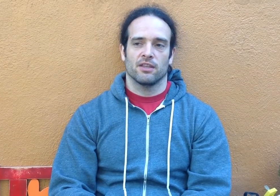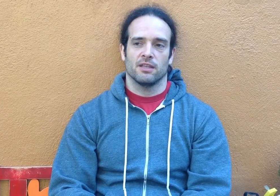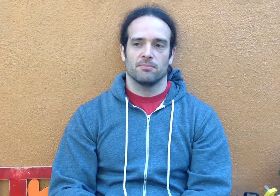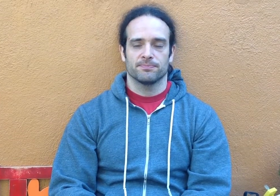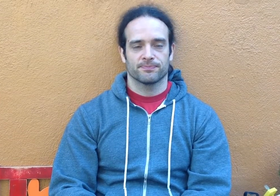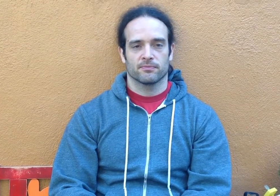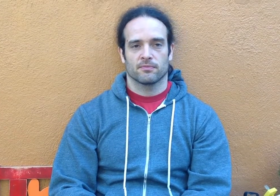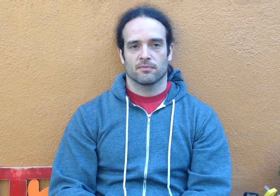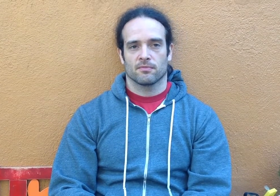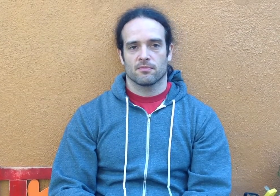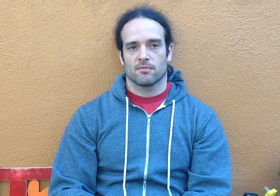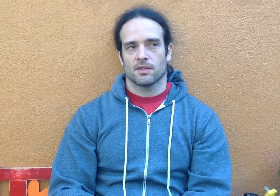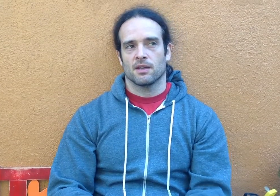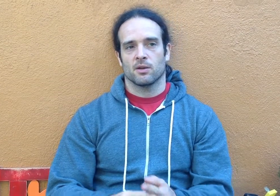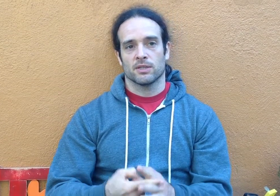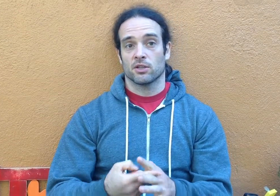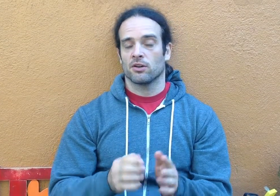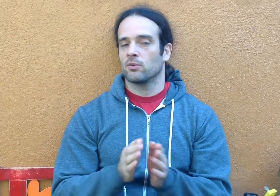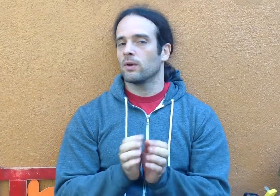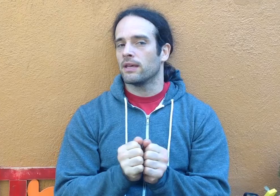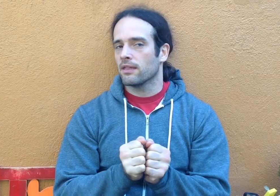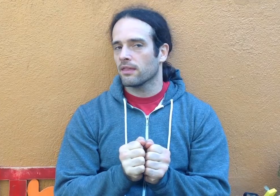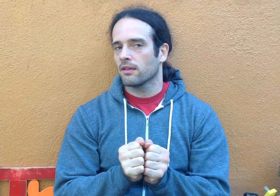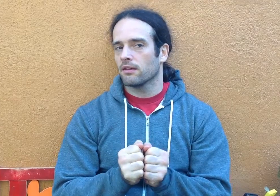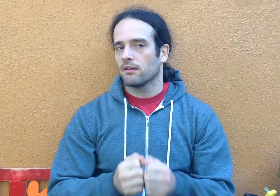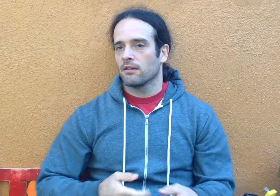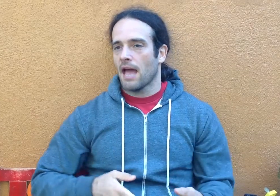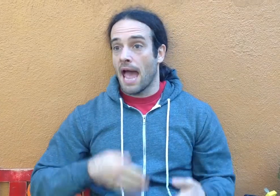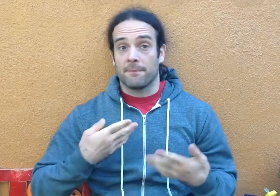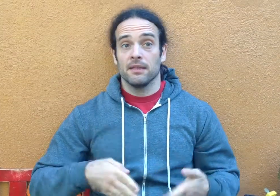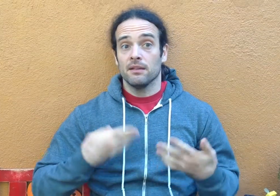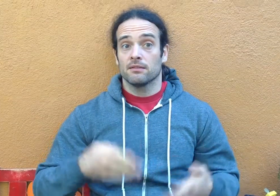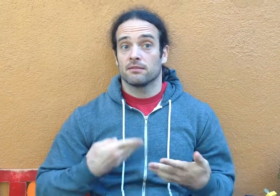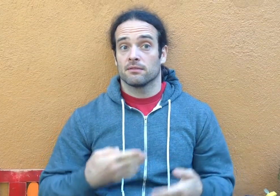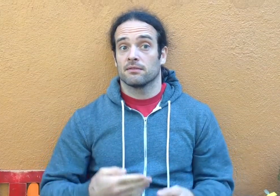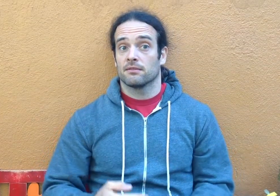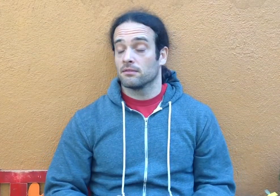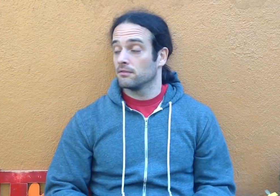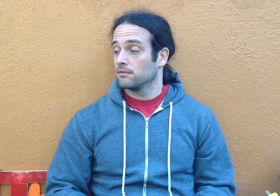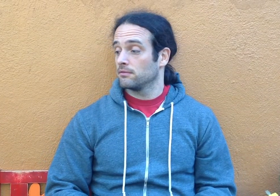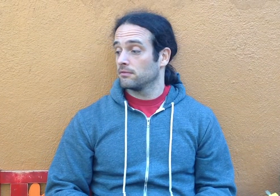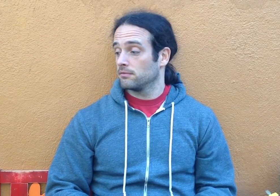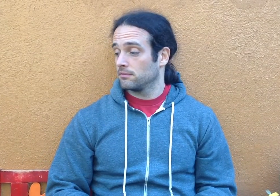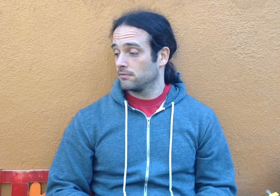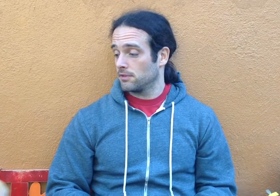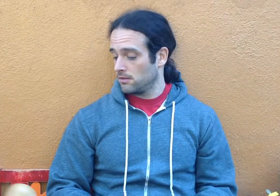theme, uh, we started with happening, and